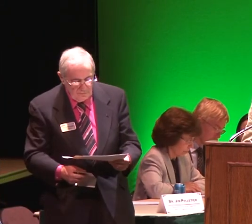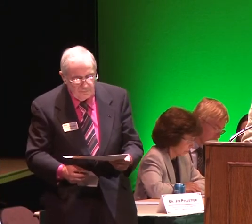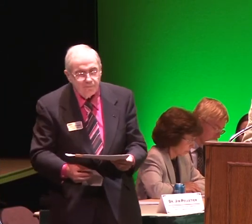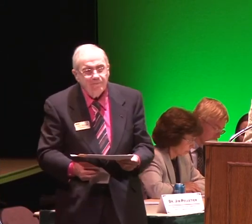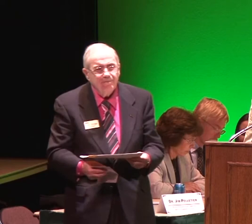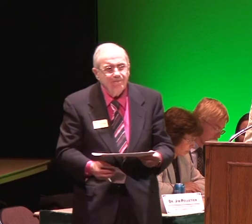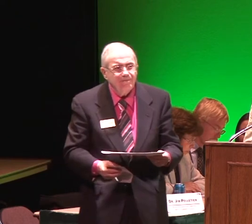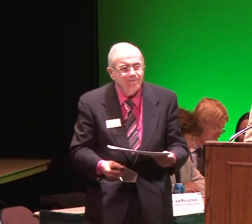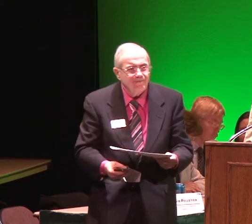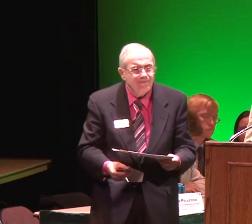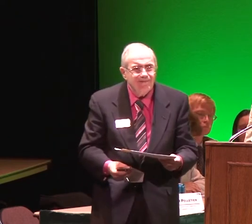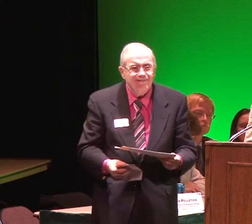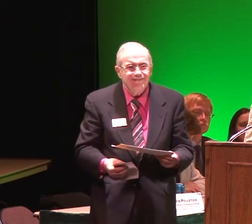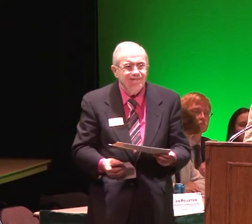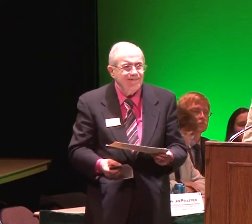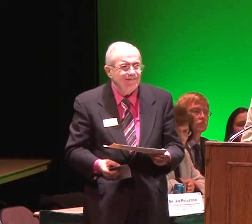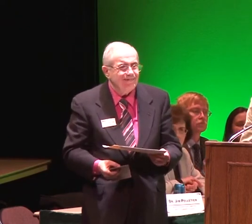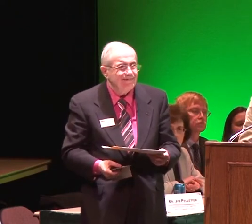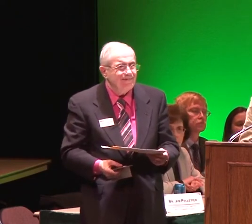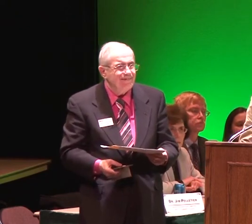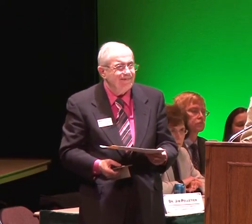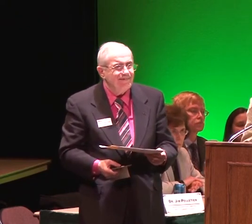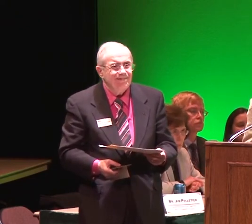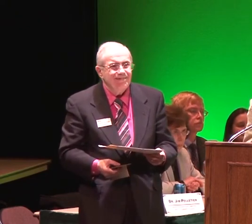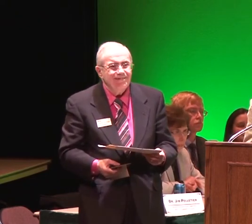Jacob Ayers.